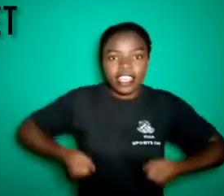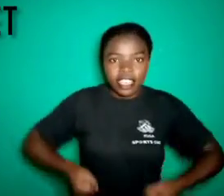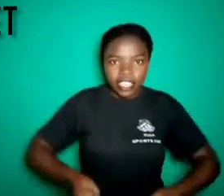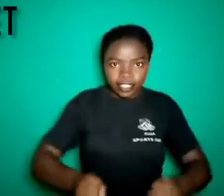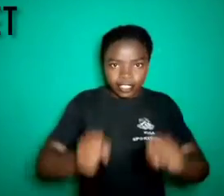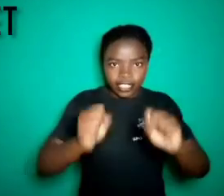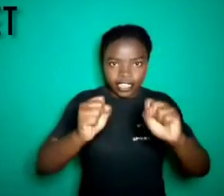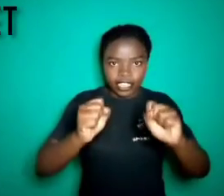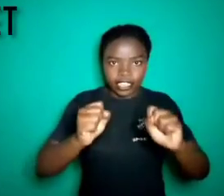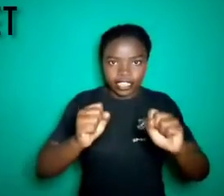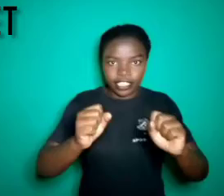Street.